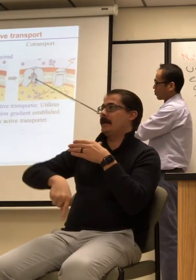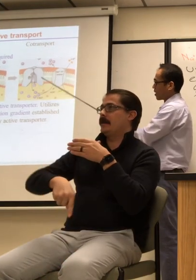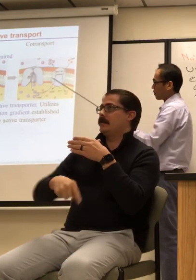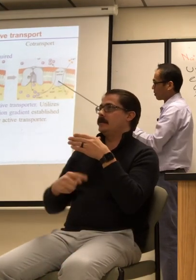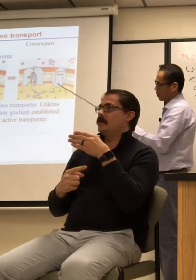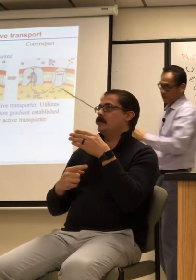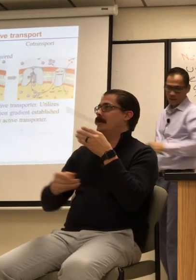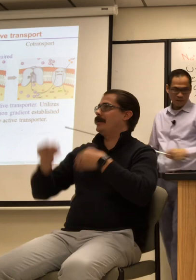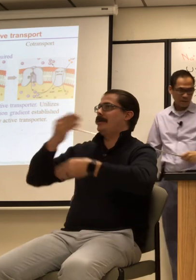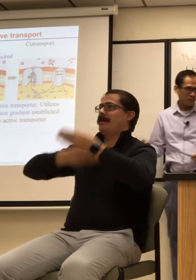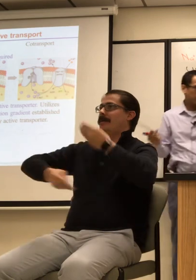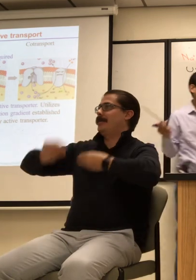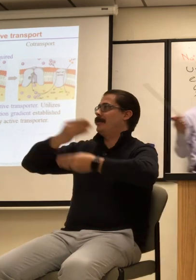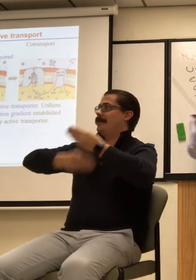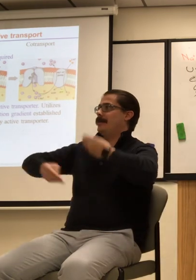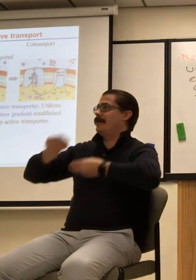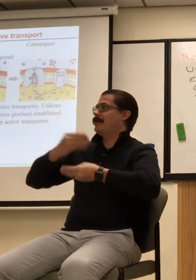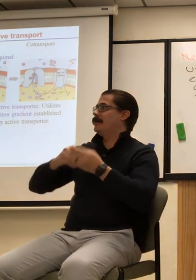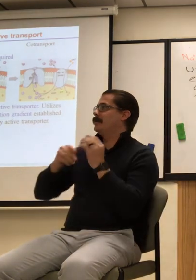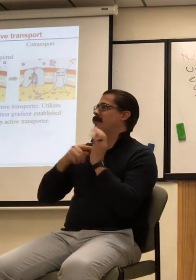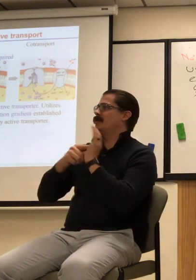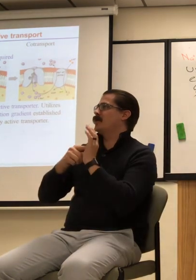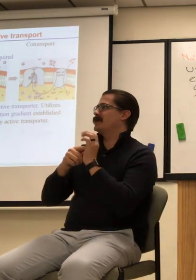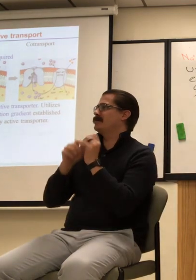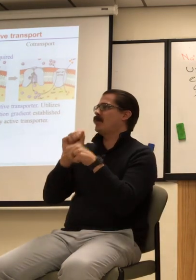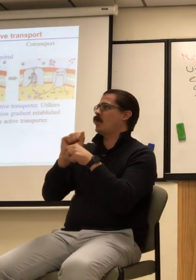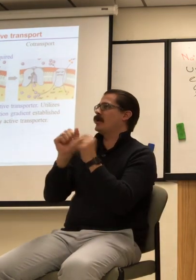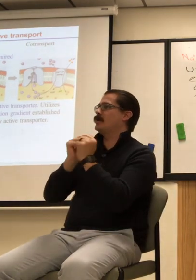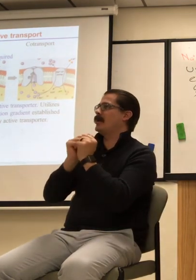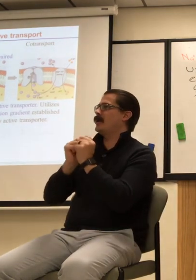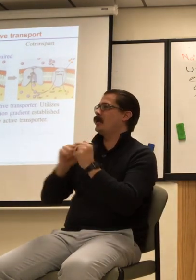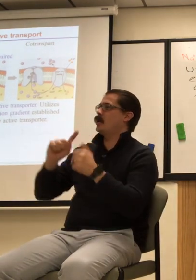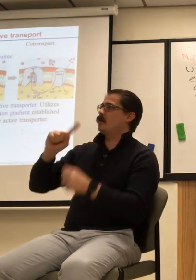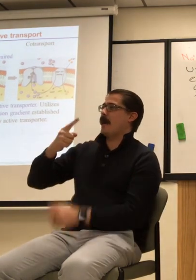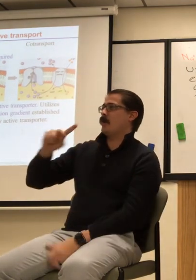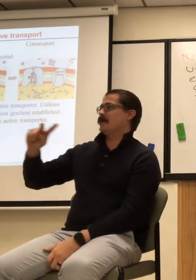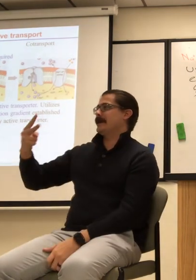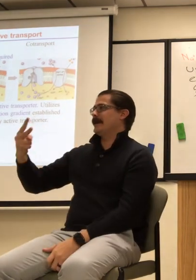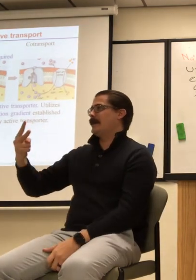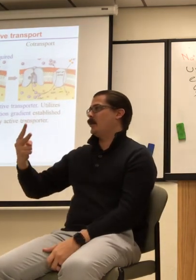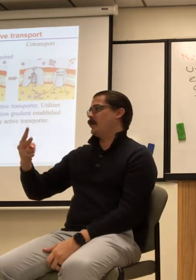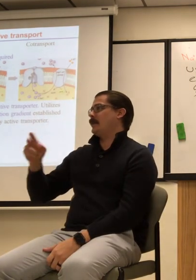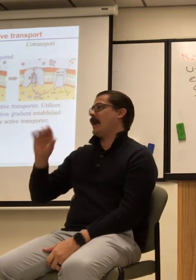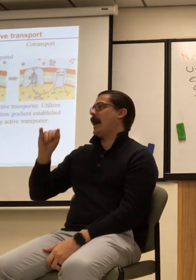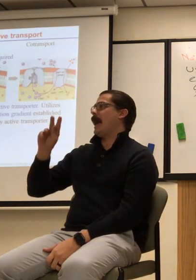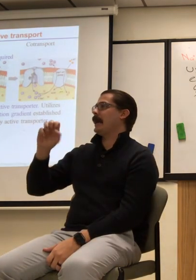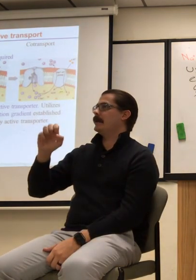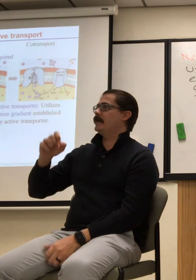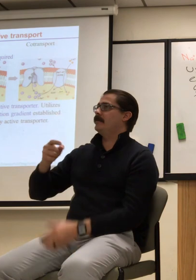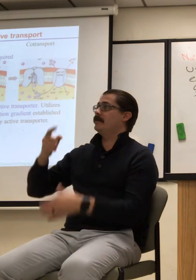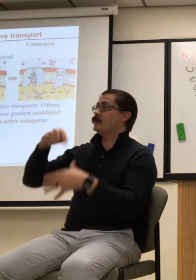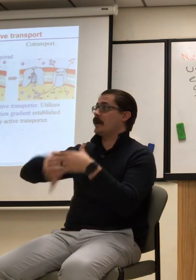shows them right next to each other working together, the primary and the secondary active transporter.